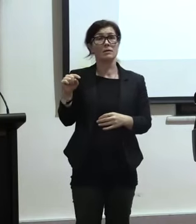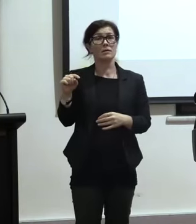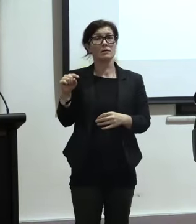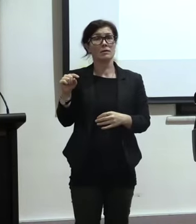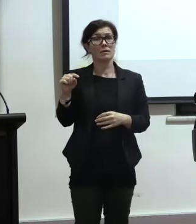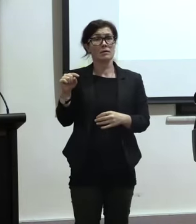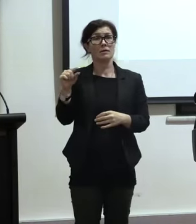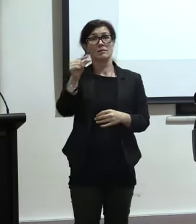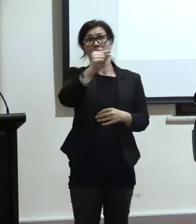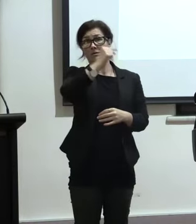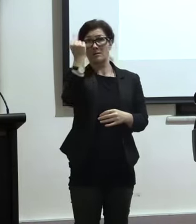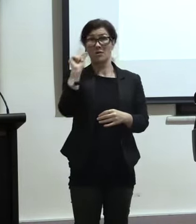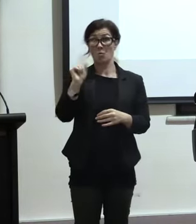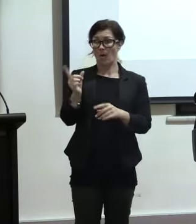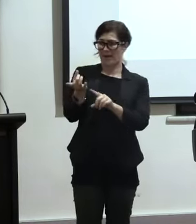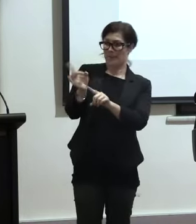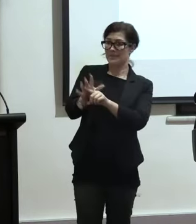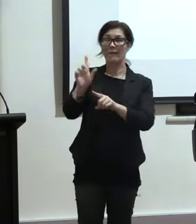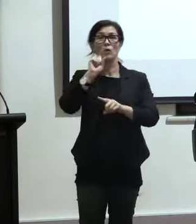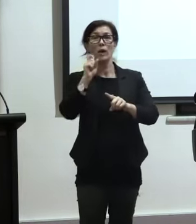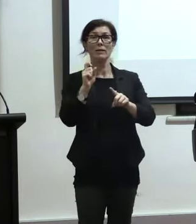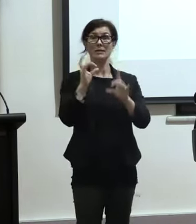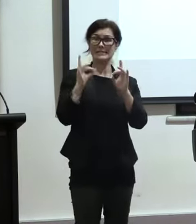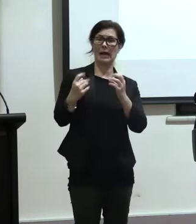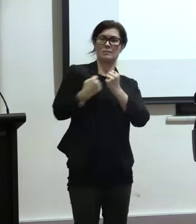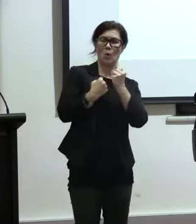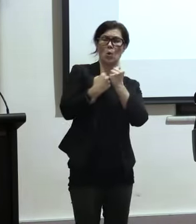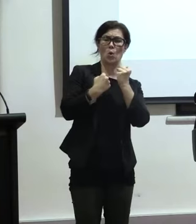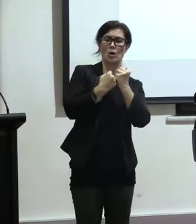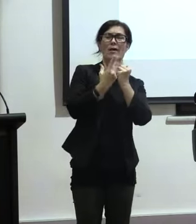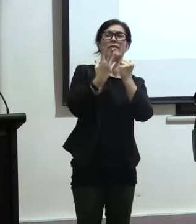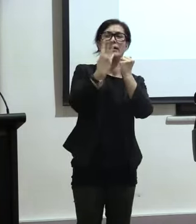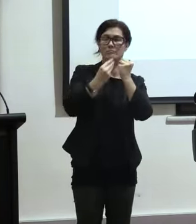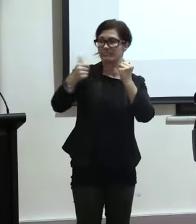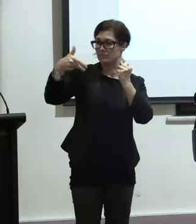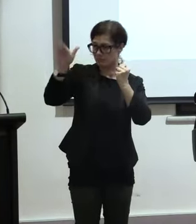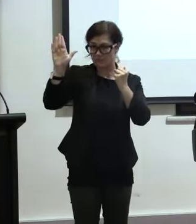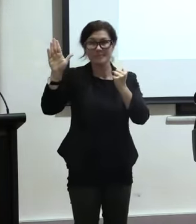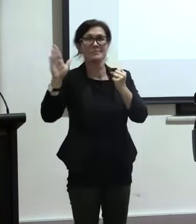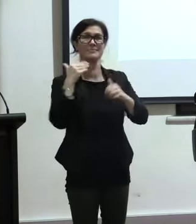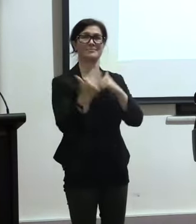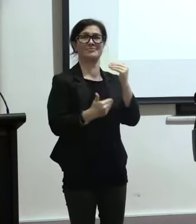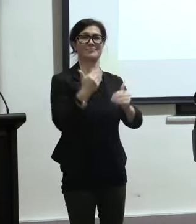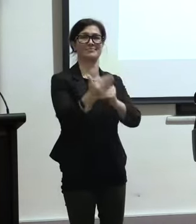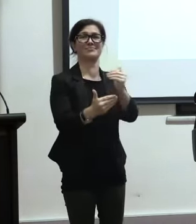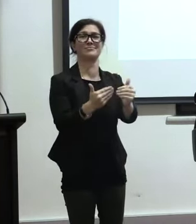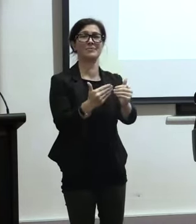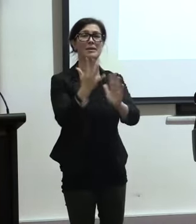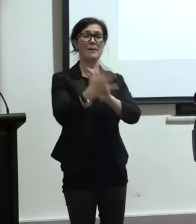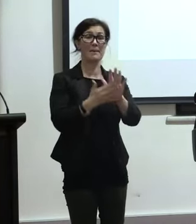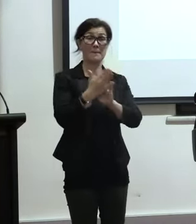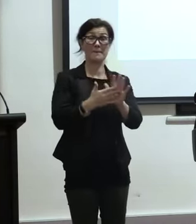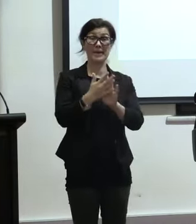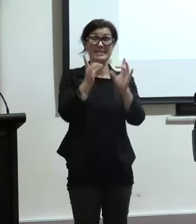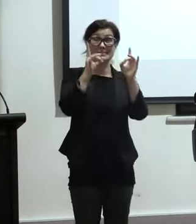that they do themselves out of a job. They should build people's skills while they do this. So eventually either the person needs less